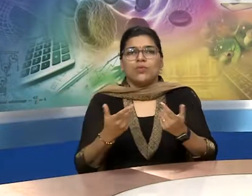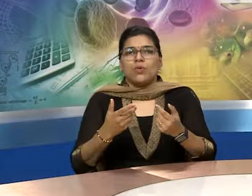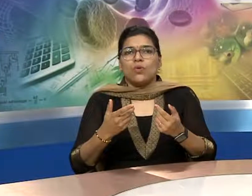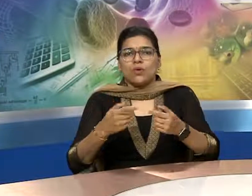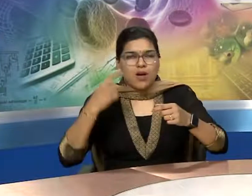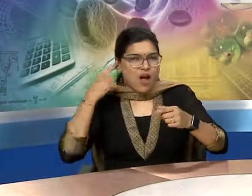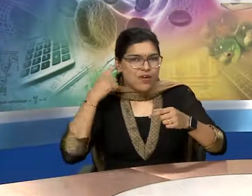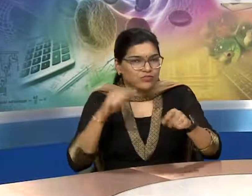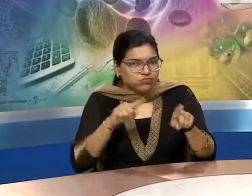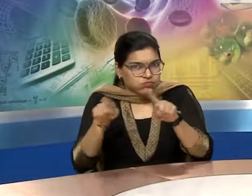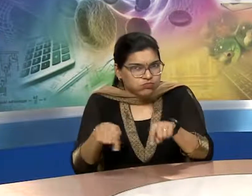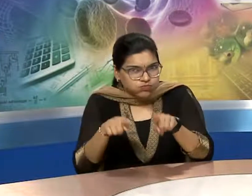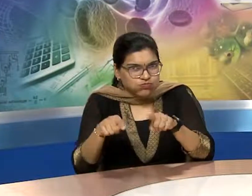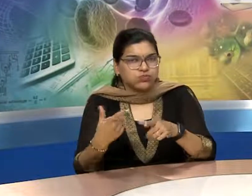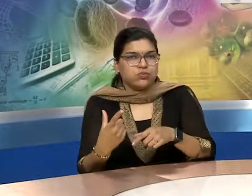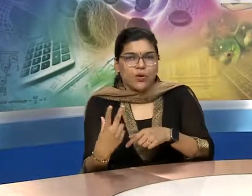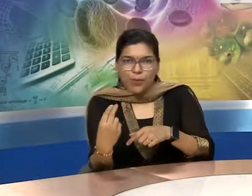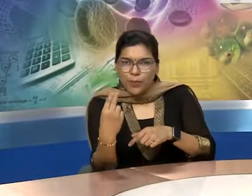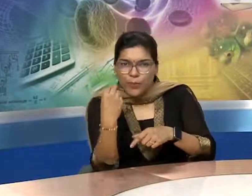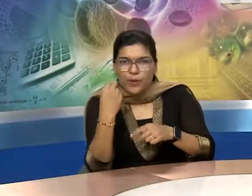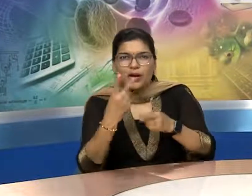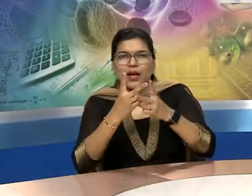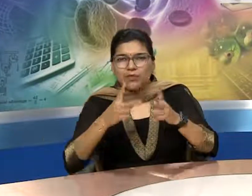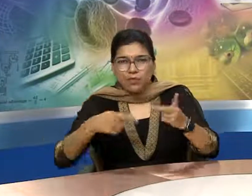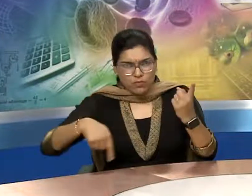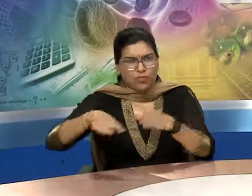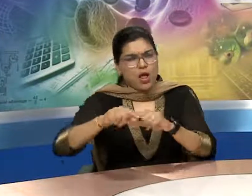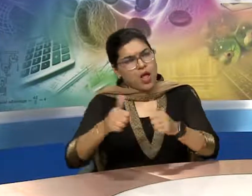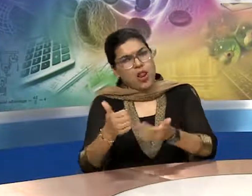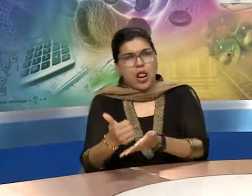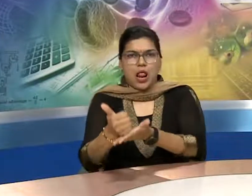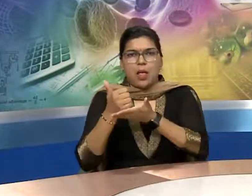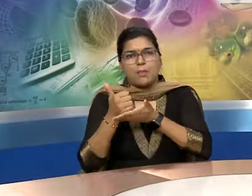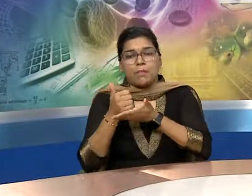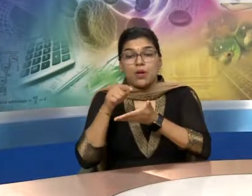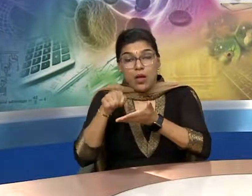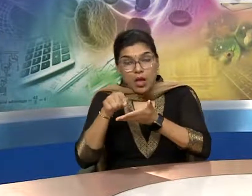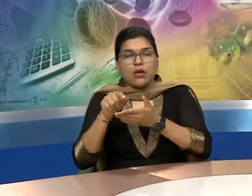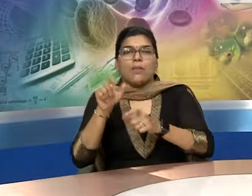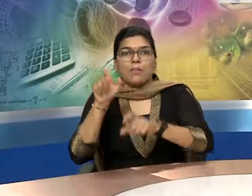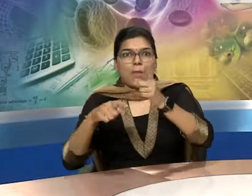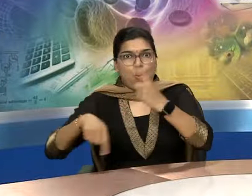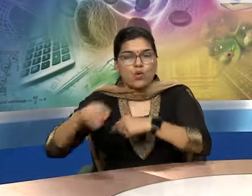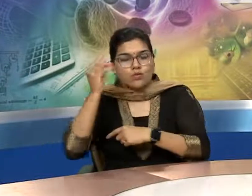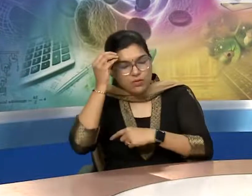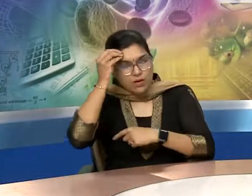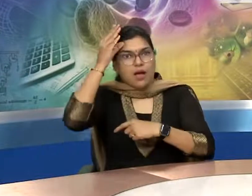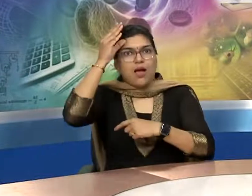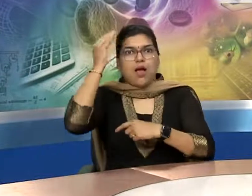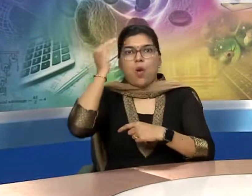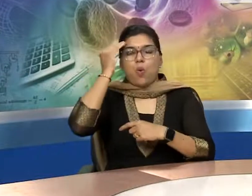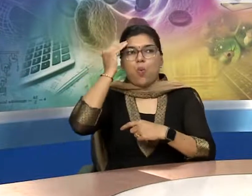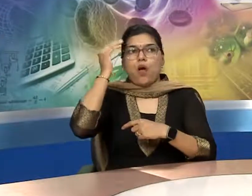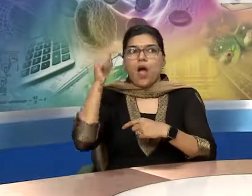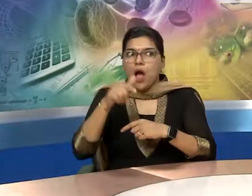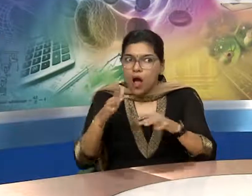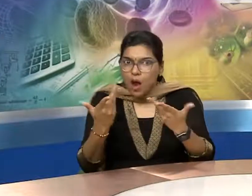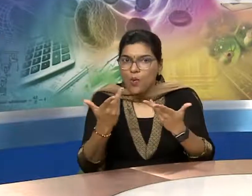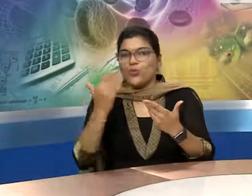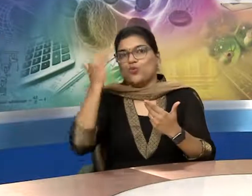We need libraries because libraries collects and provides books as well as other non-book materials to help